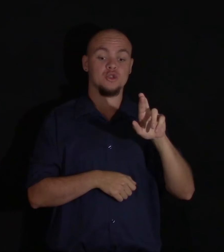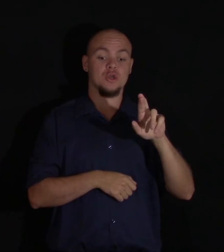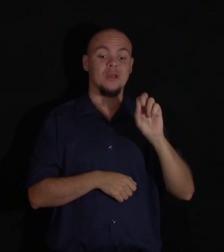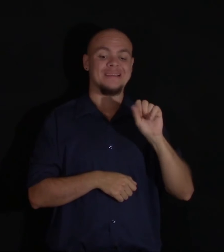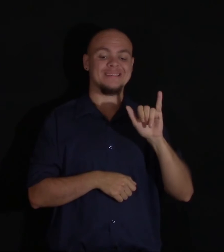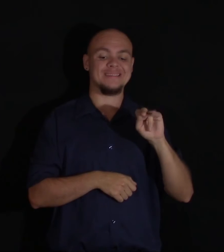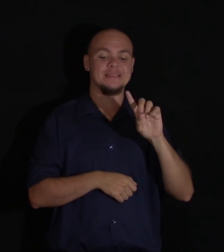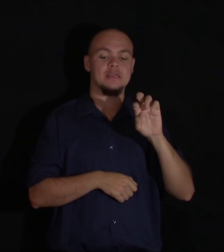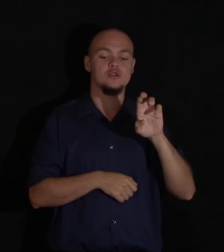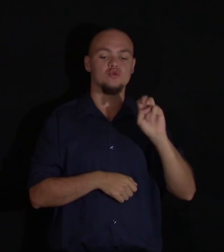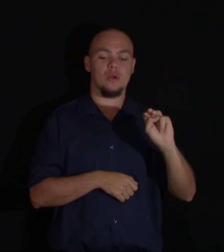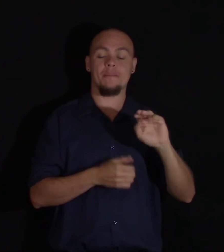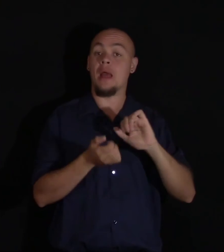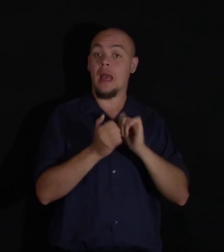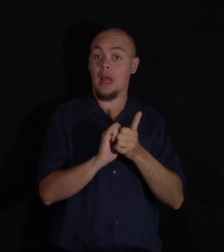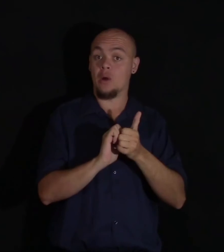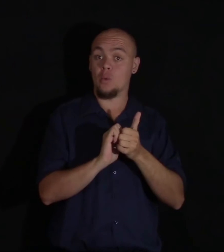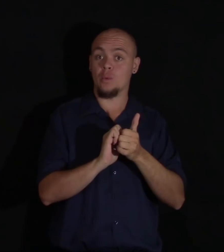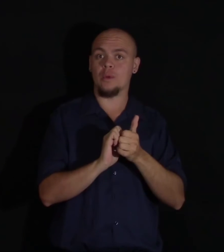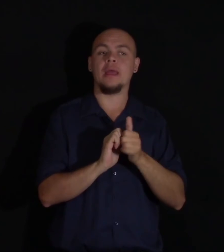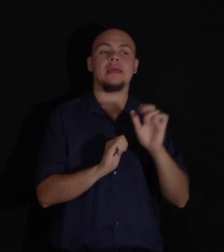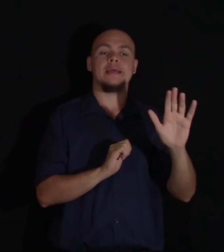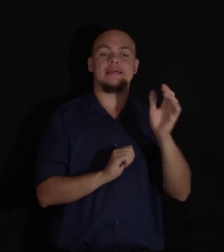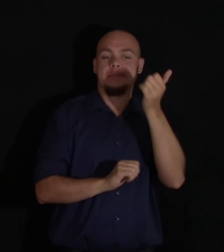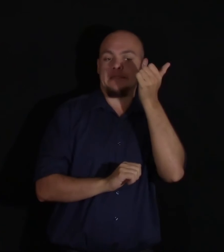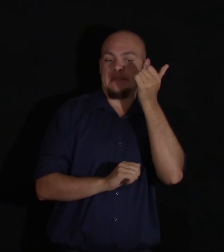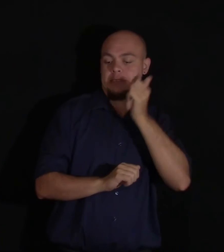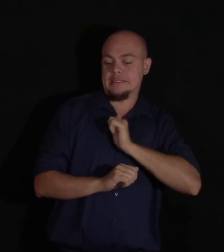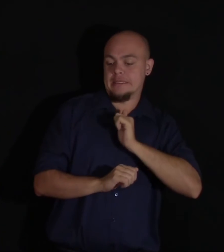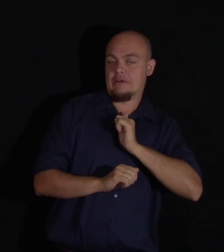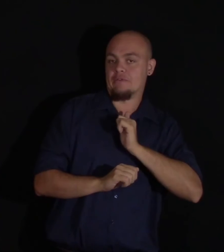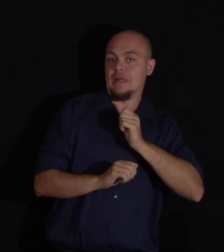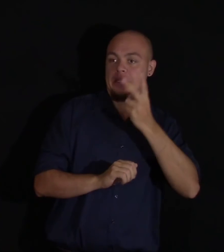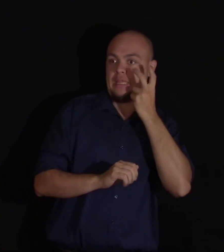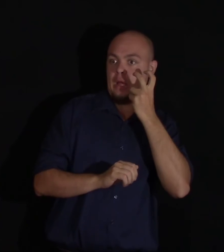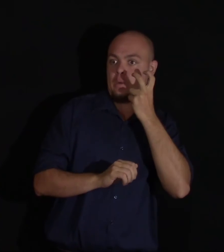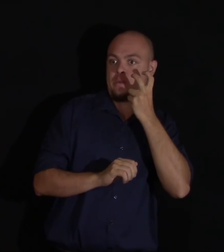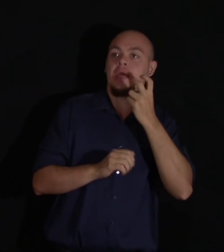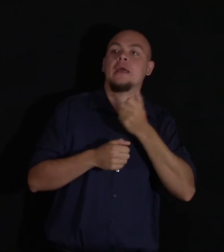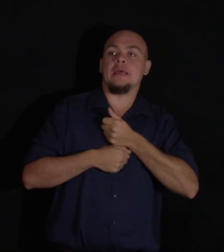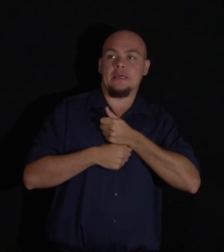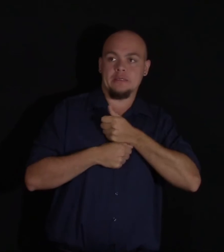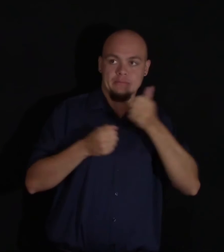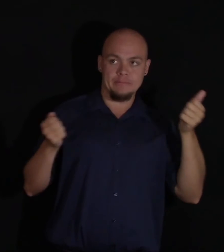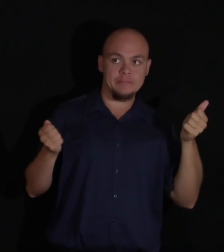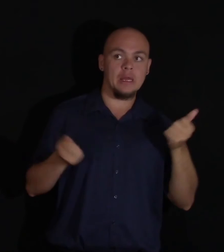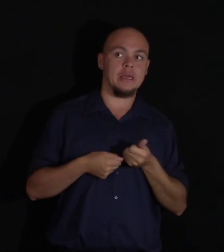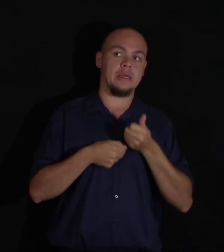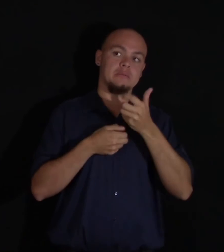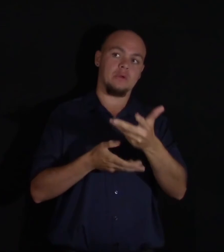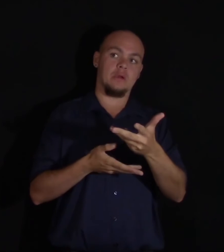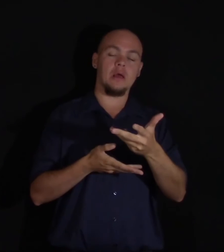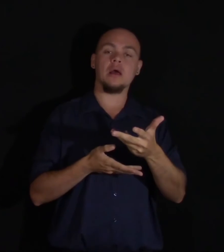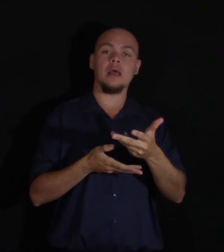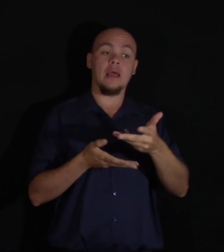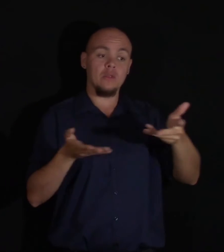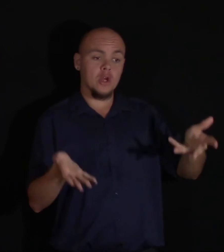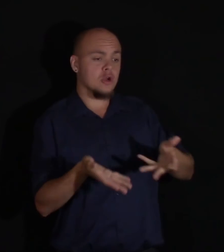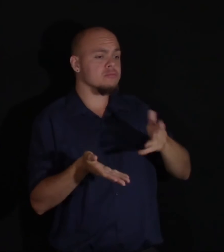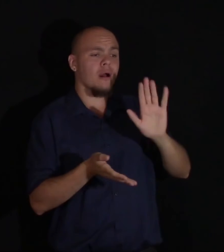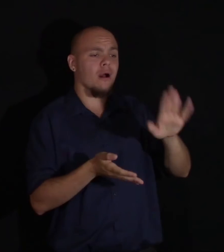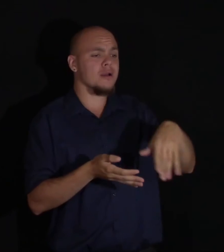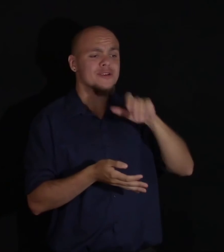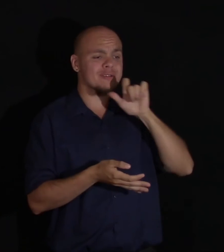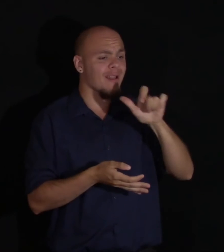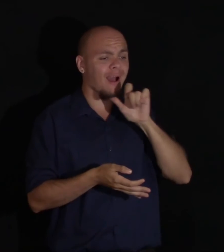his secret of self-doubt and getting that encouragement that he was not a fraud, he was not an